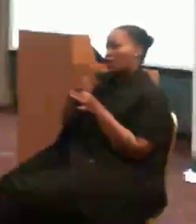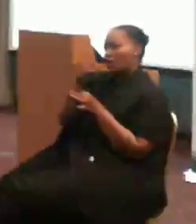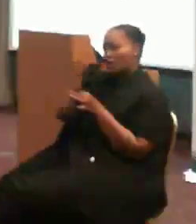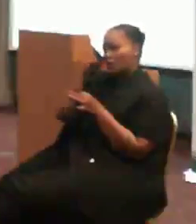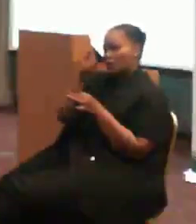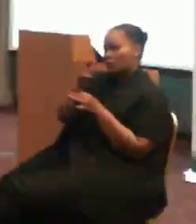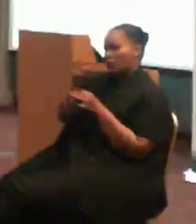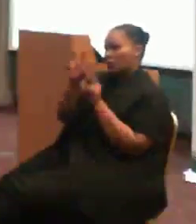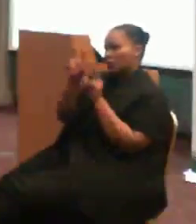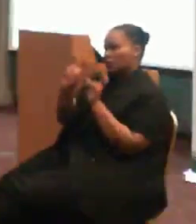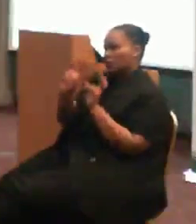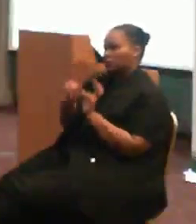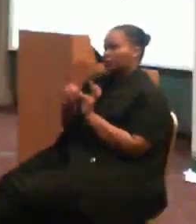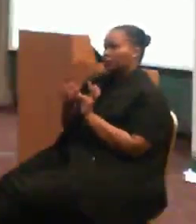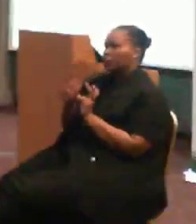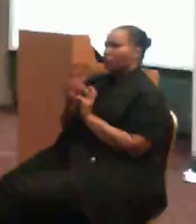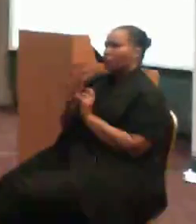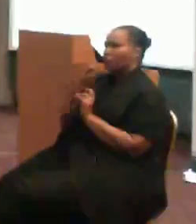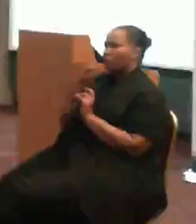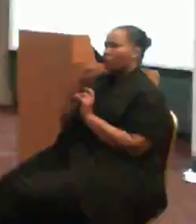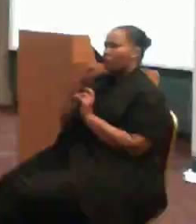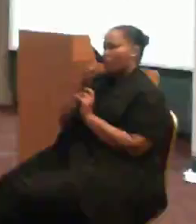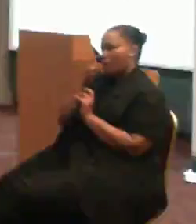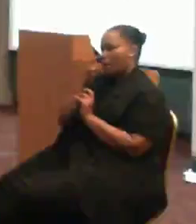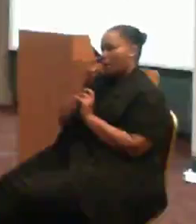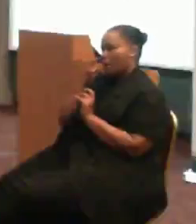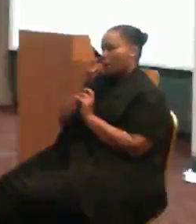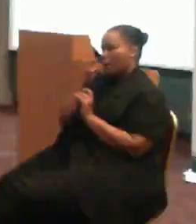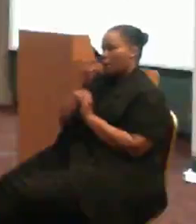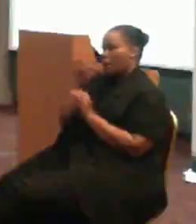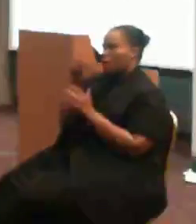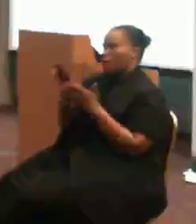favoring almost, let's just call it balance sheet financing.